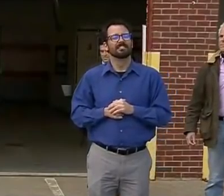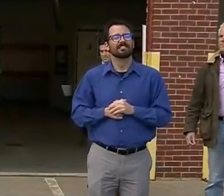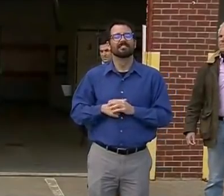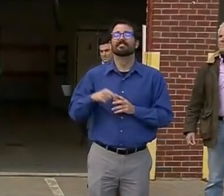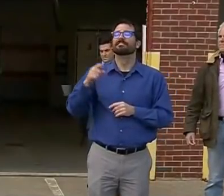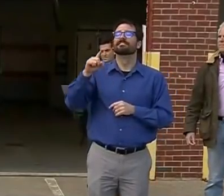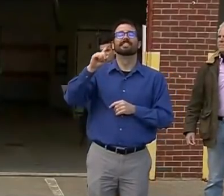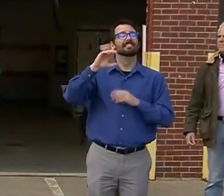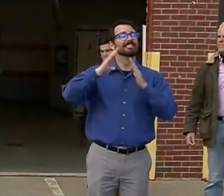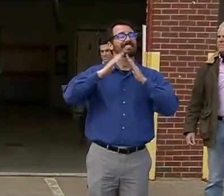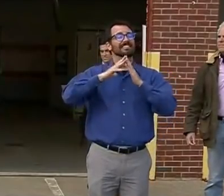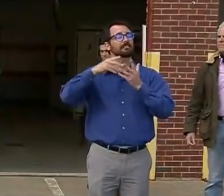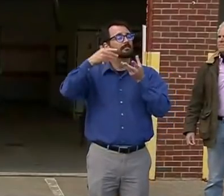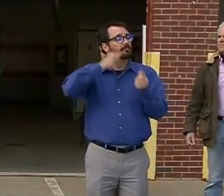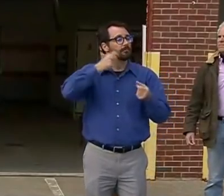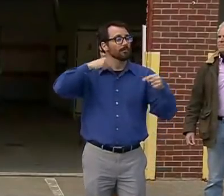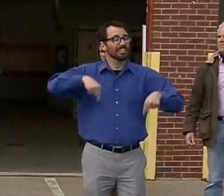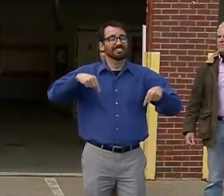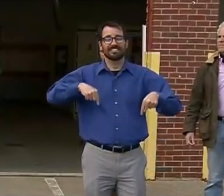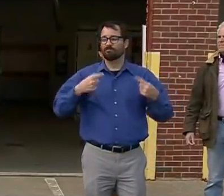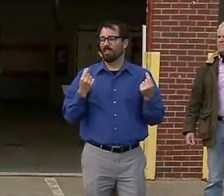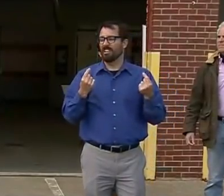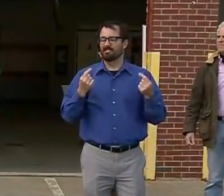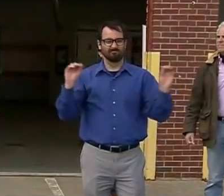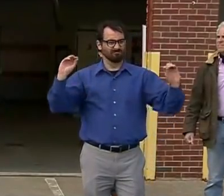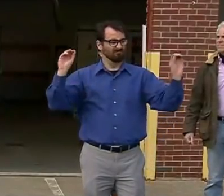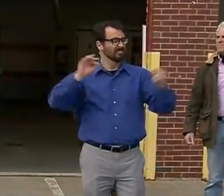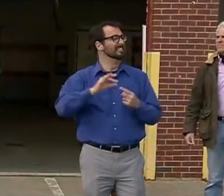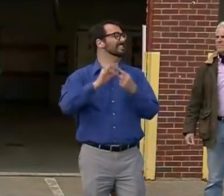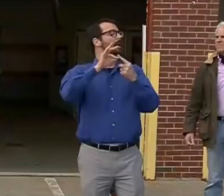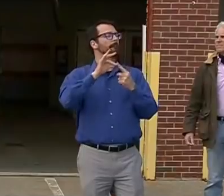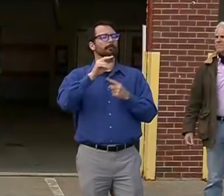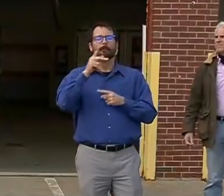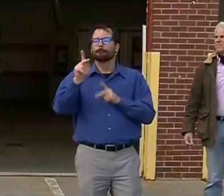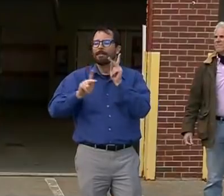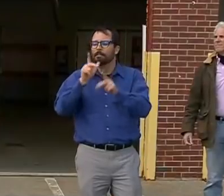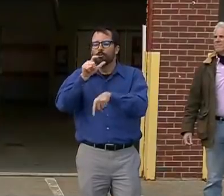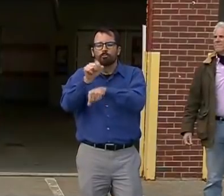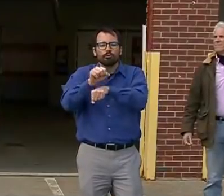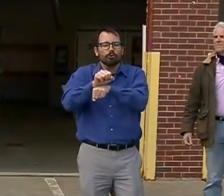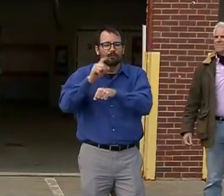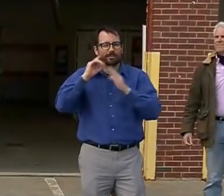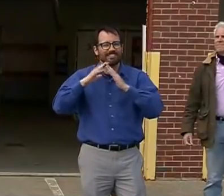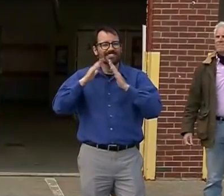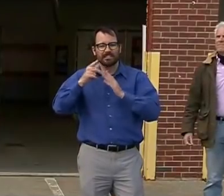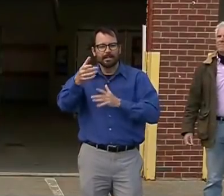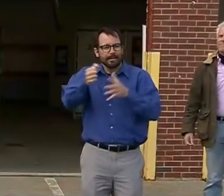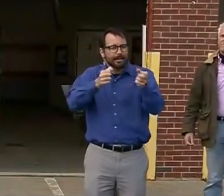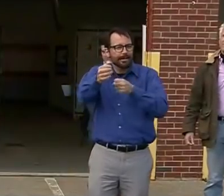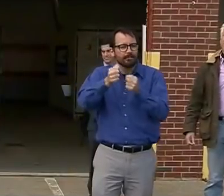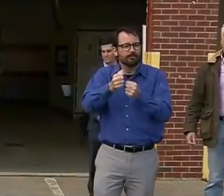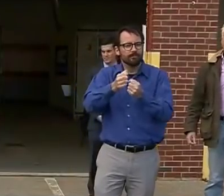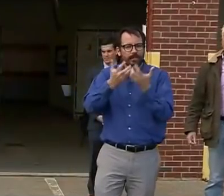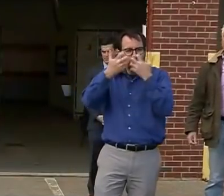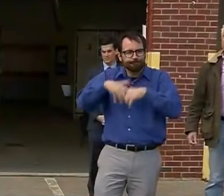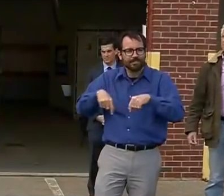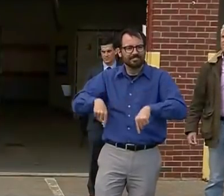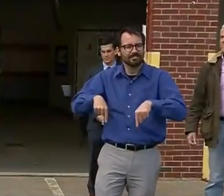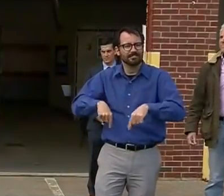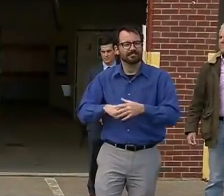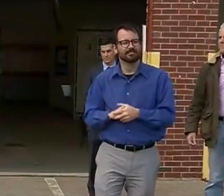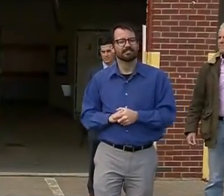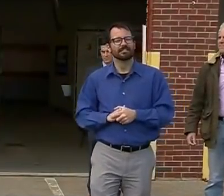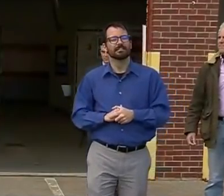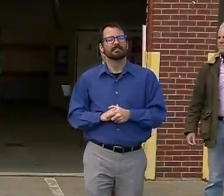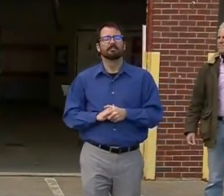to COVID-related 19 expenses being reimbursed to cities and towns. So, and as I mentioned earlier, Federal Realty Investment Trust is